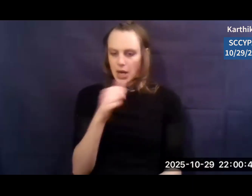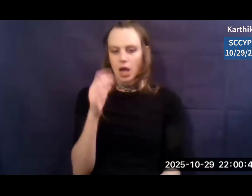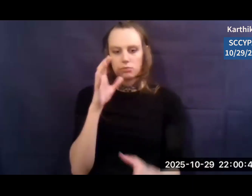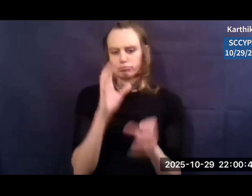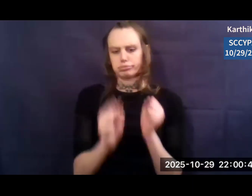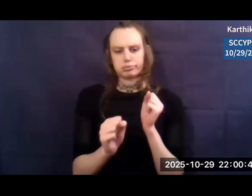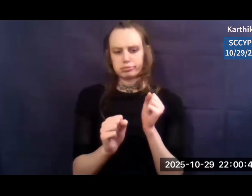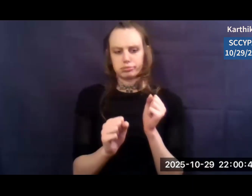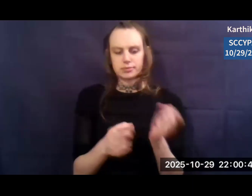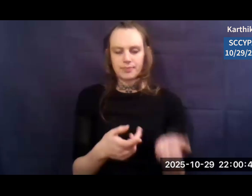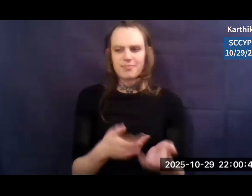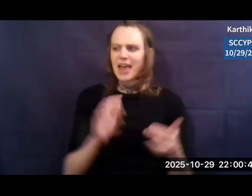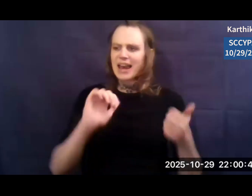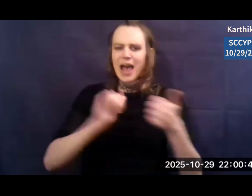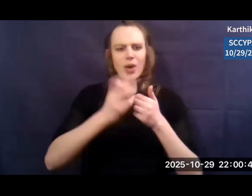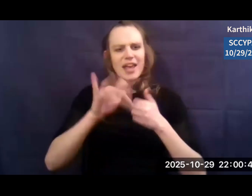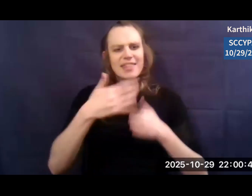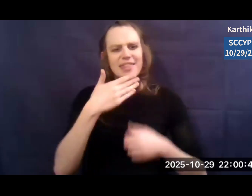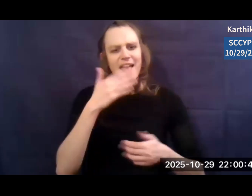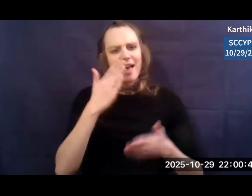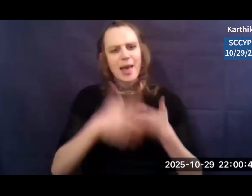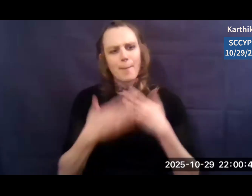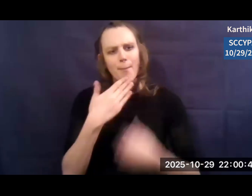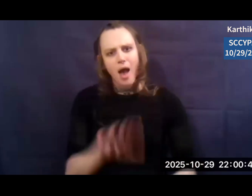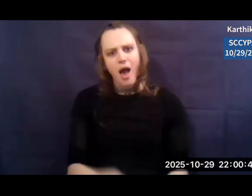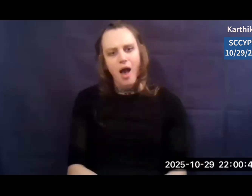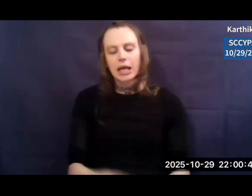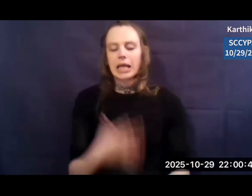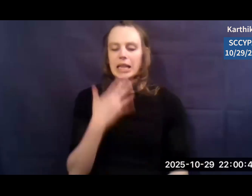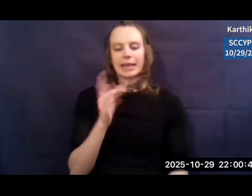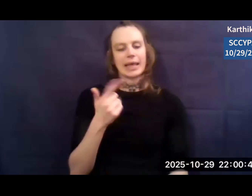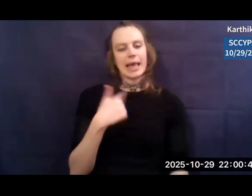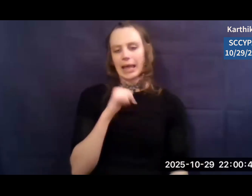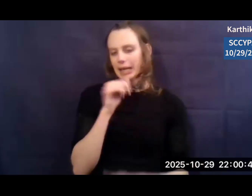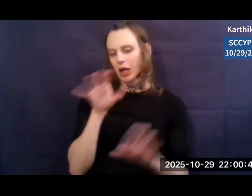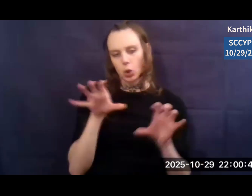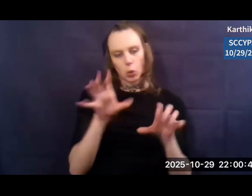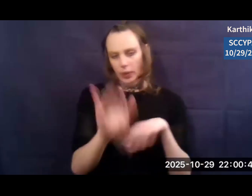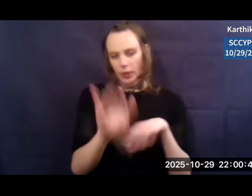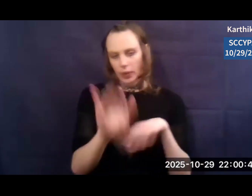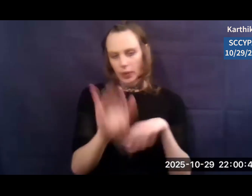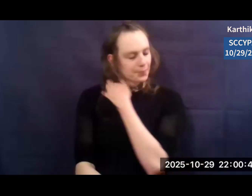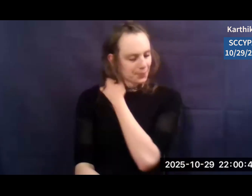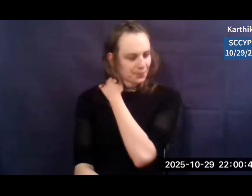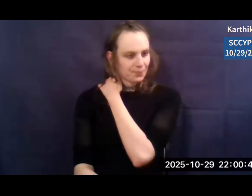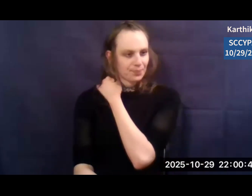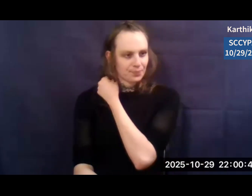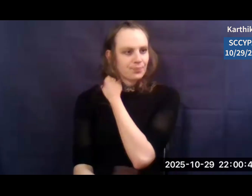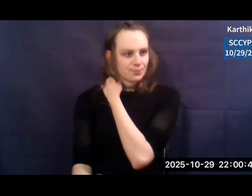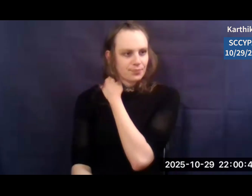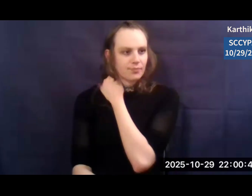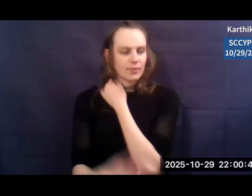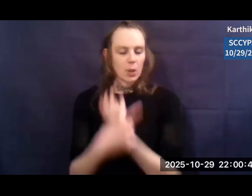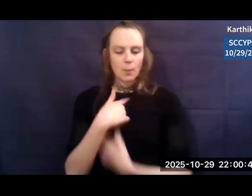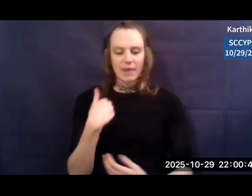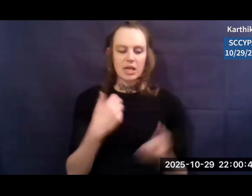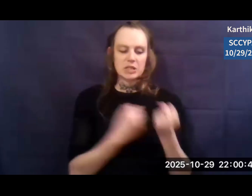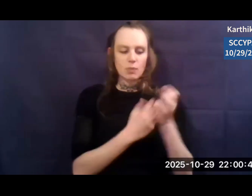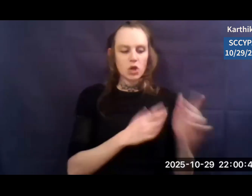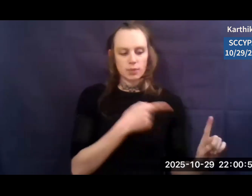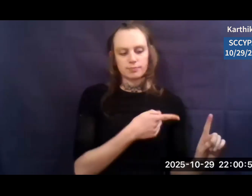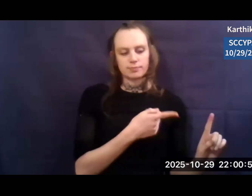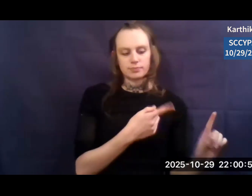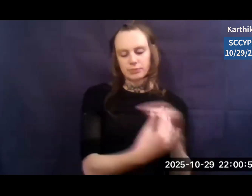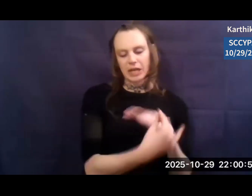badly. Luckily I didn't do these things, because I had sponsors advise me not to do that